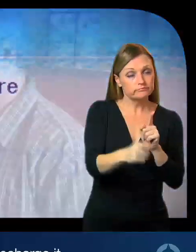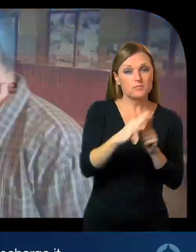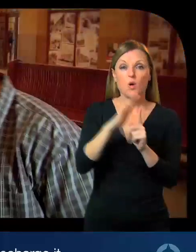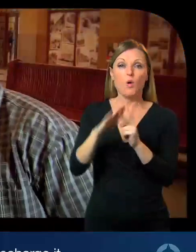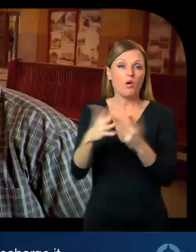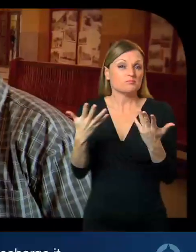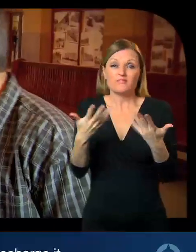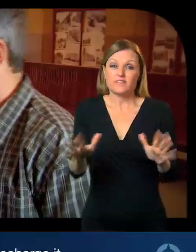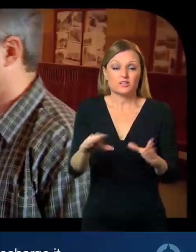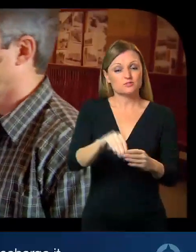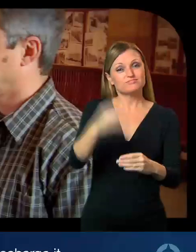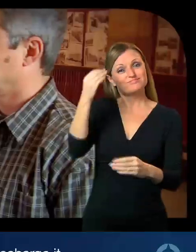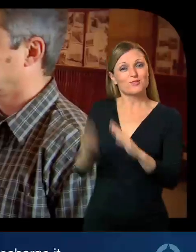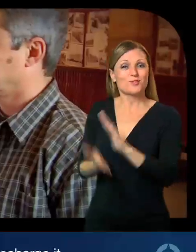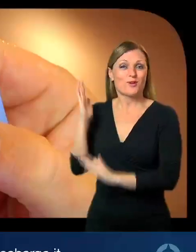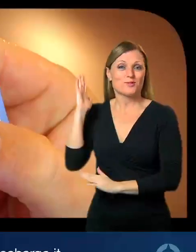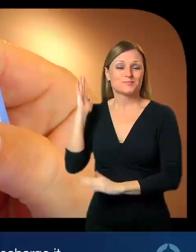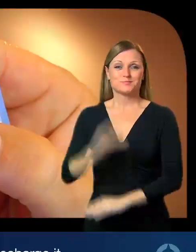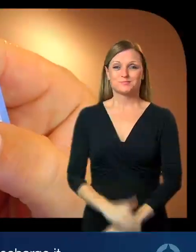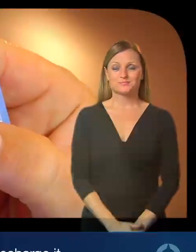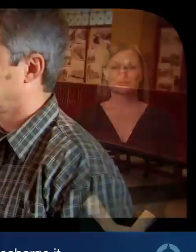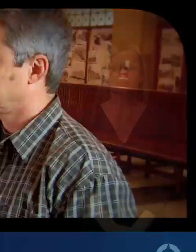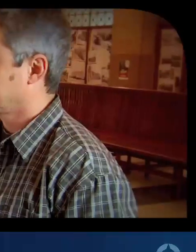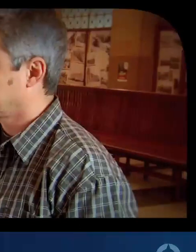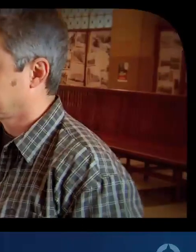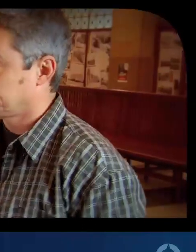Then you can either remove it or recharge it.